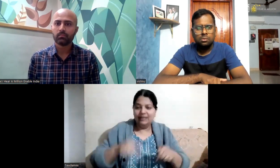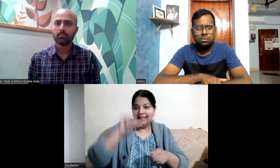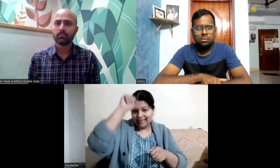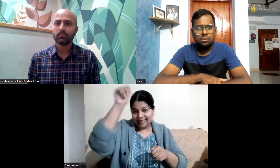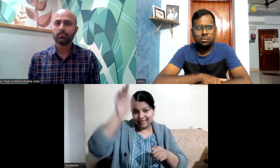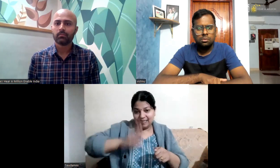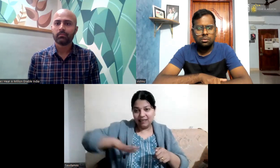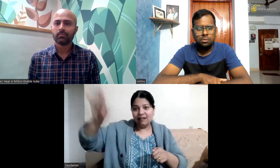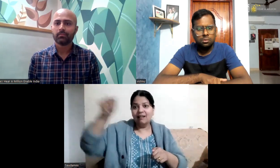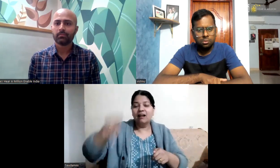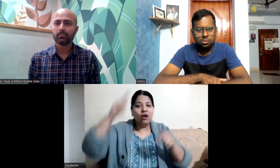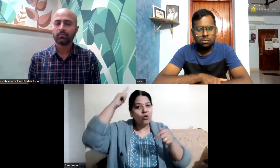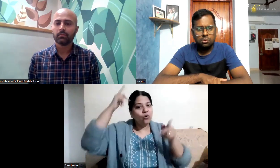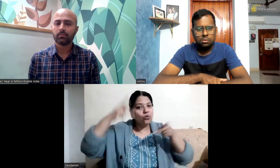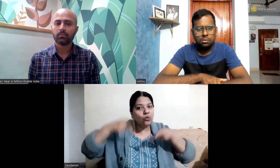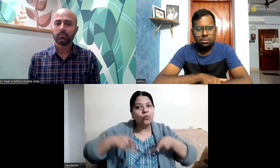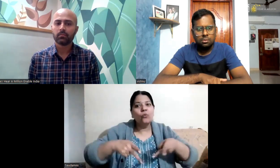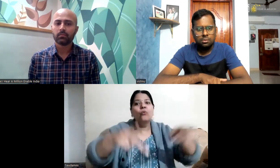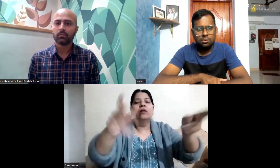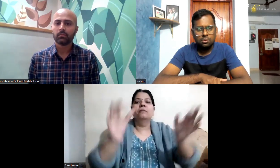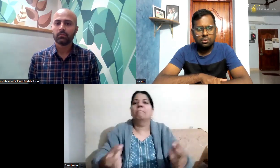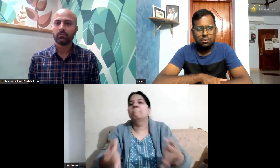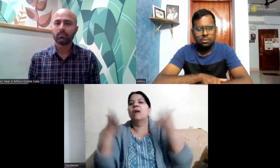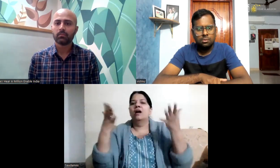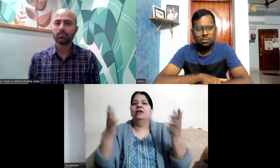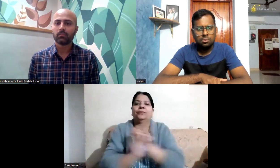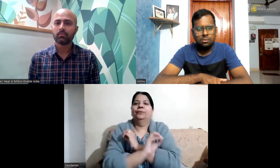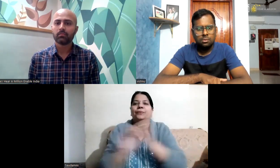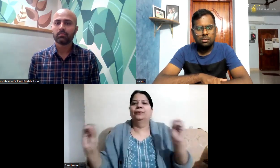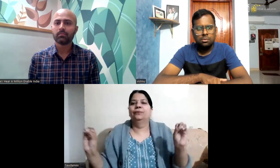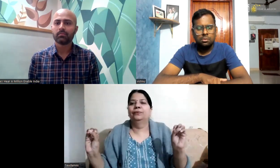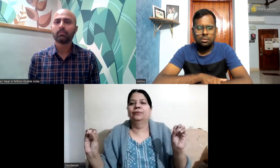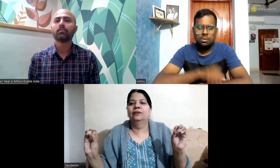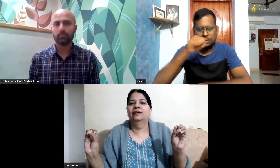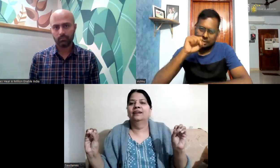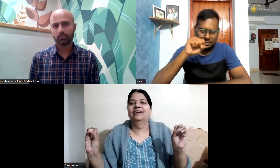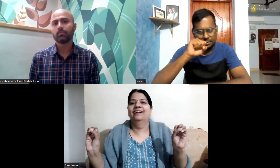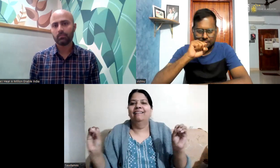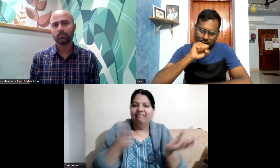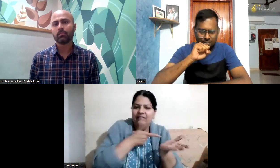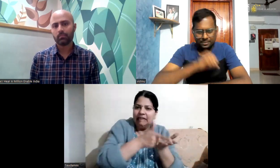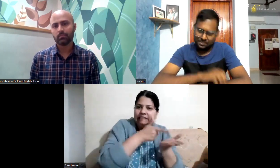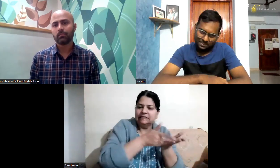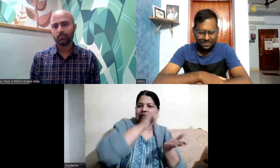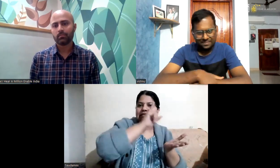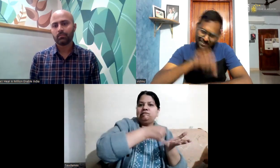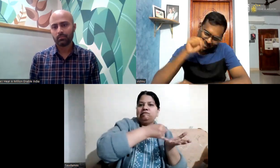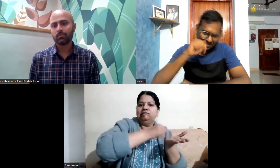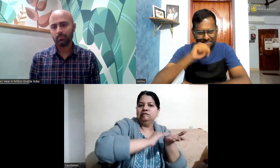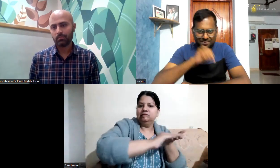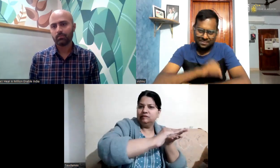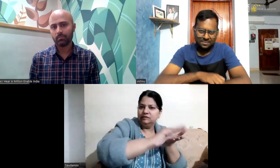the case, like in India on the road, roads are not perfectly